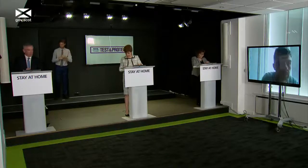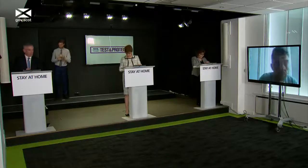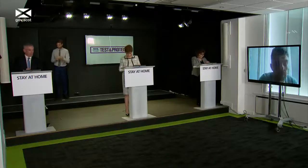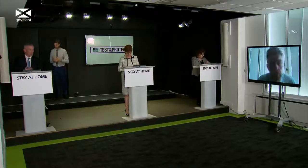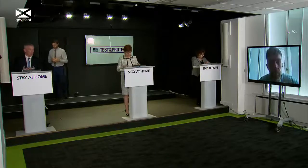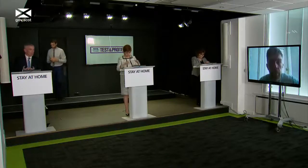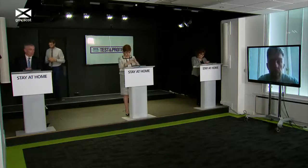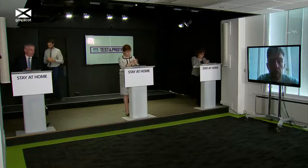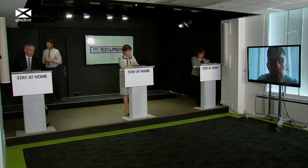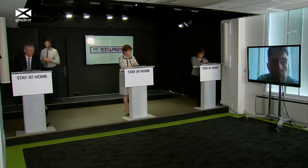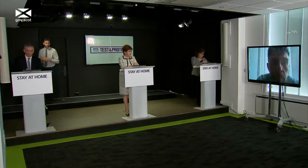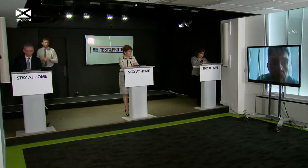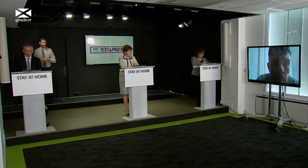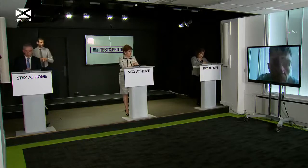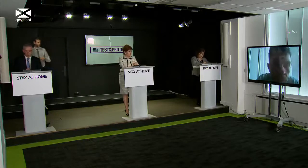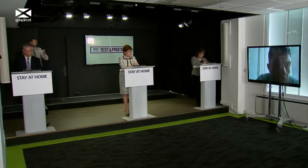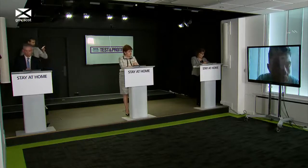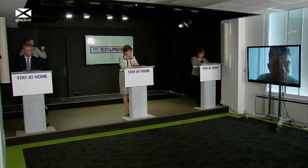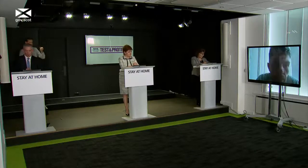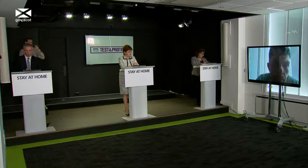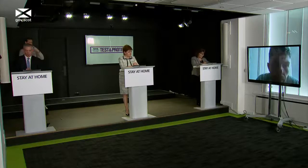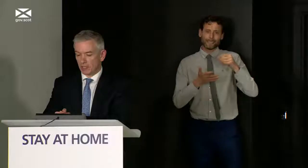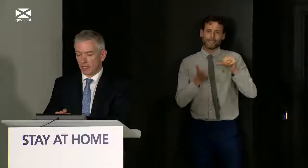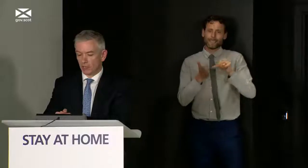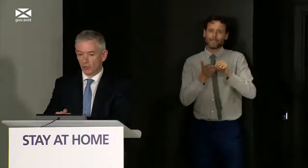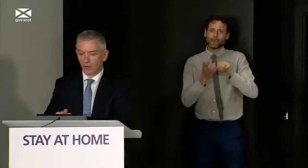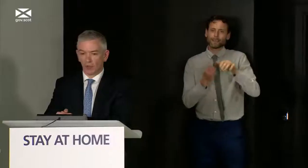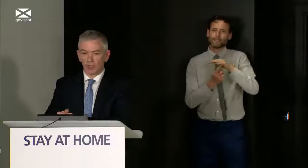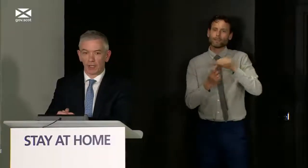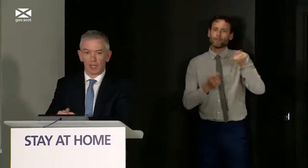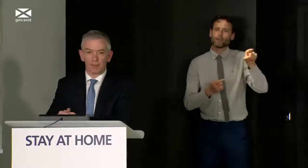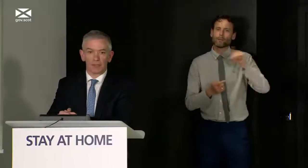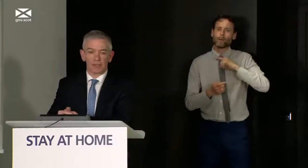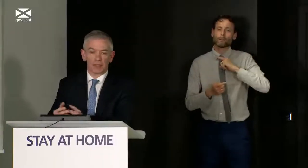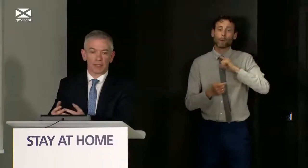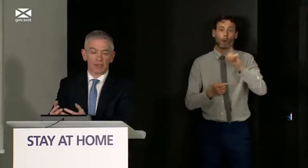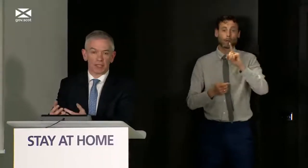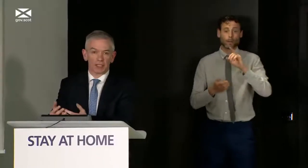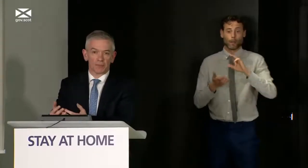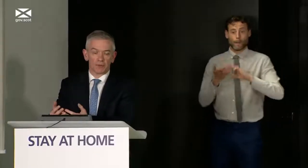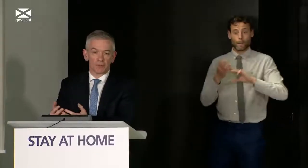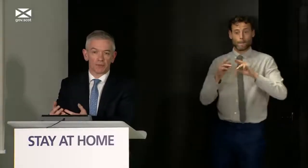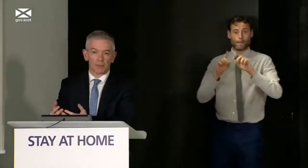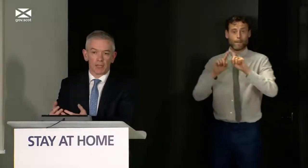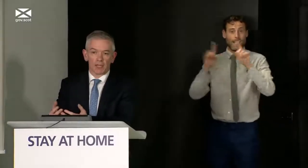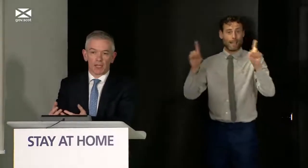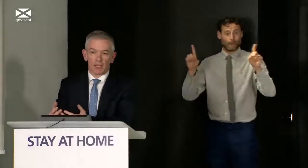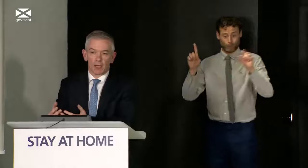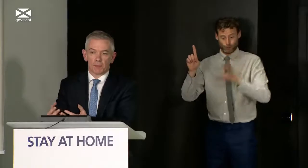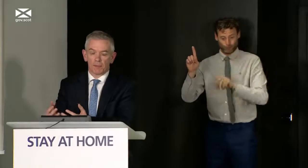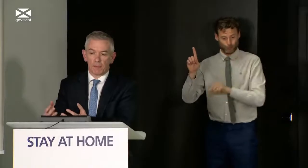are really difficult scenarios that you're outlining here, aren't they, when there's the potential for that kind of